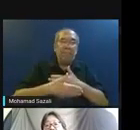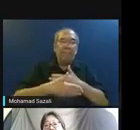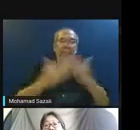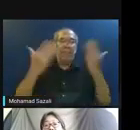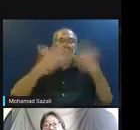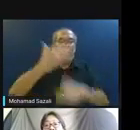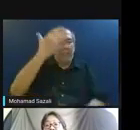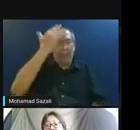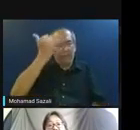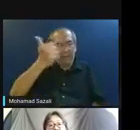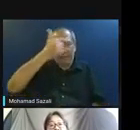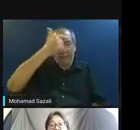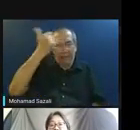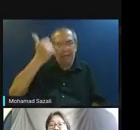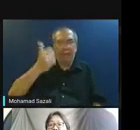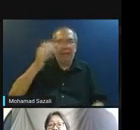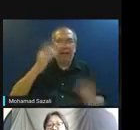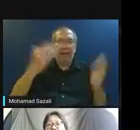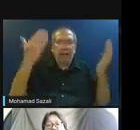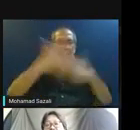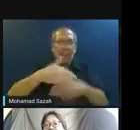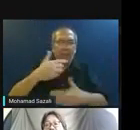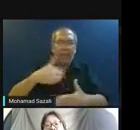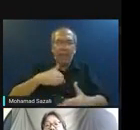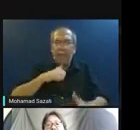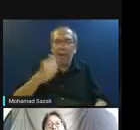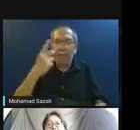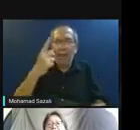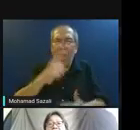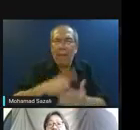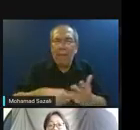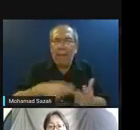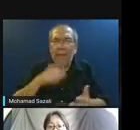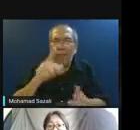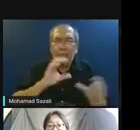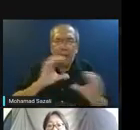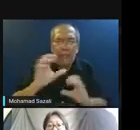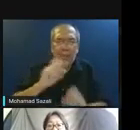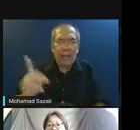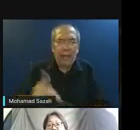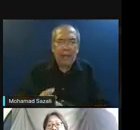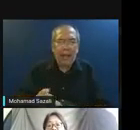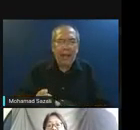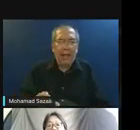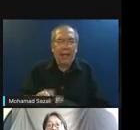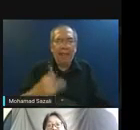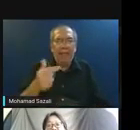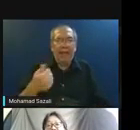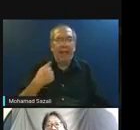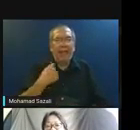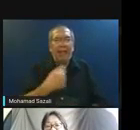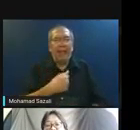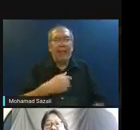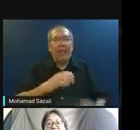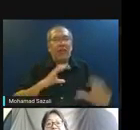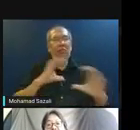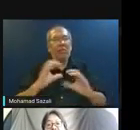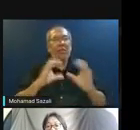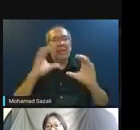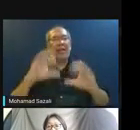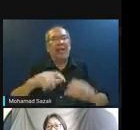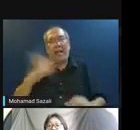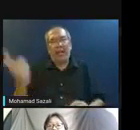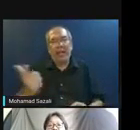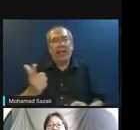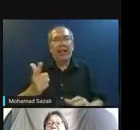And a deaf person will find it very hard to communicate in a dark place. Because if you're sitting in the dark and trying to